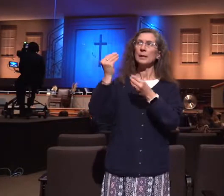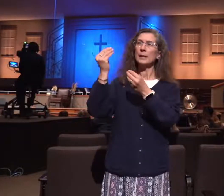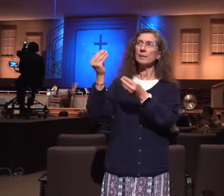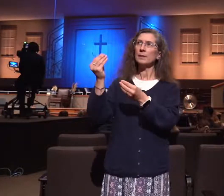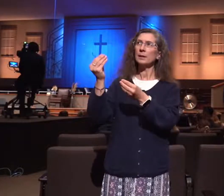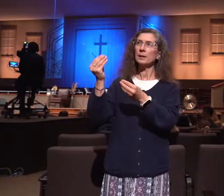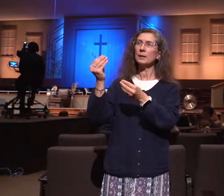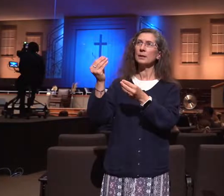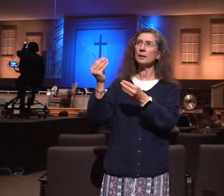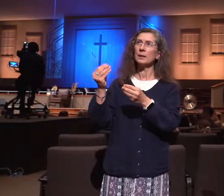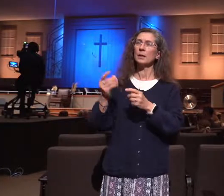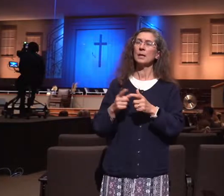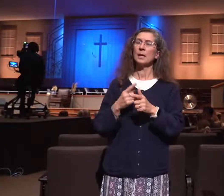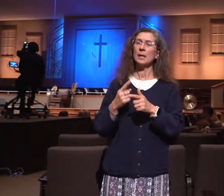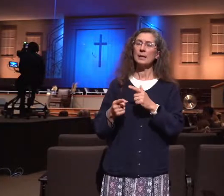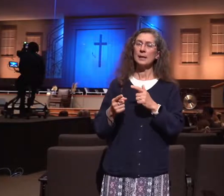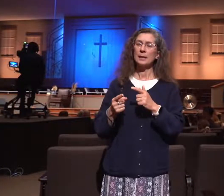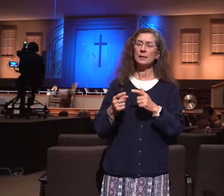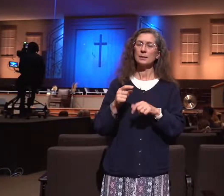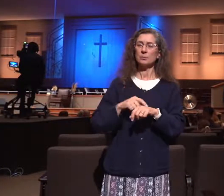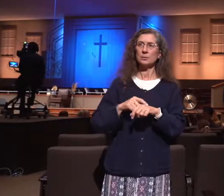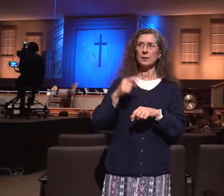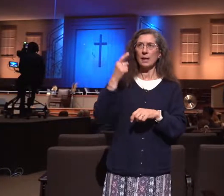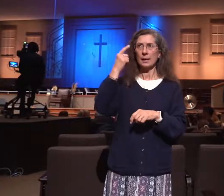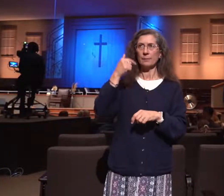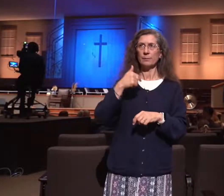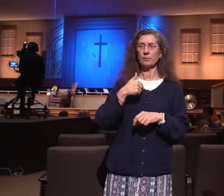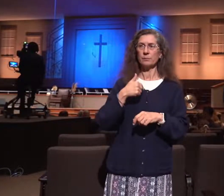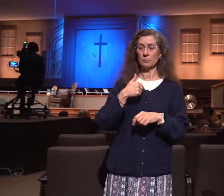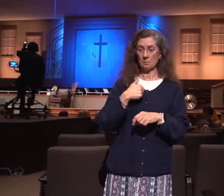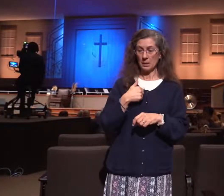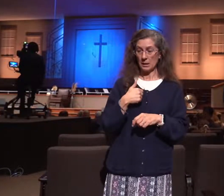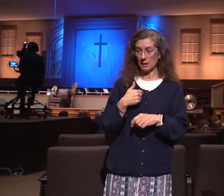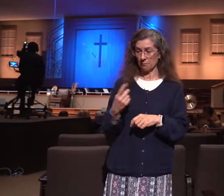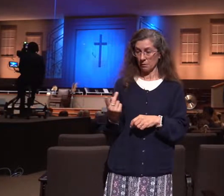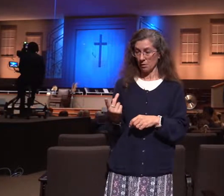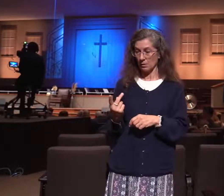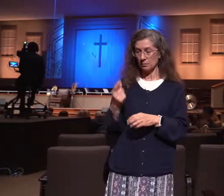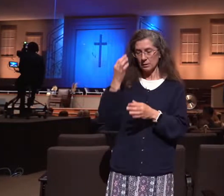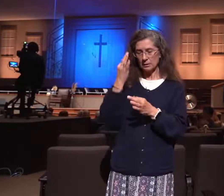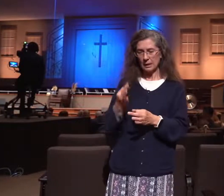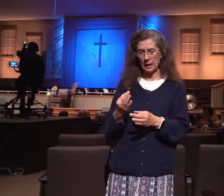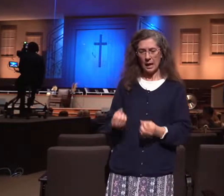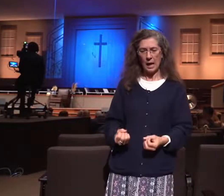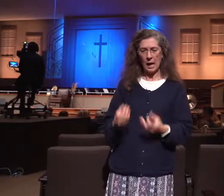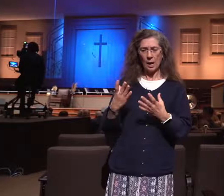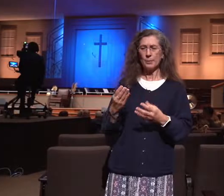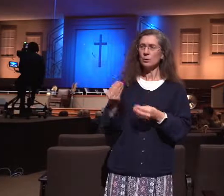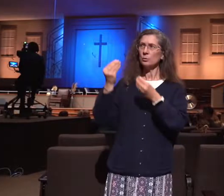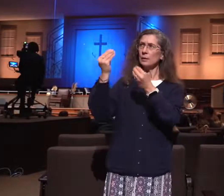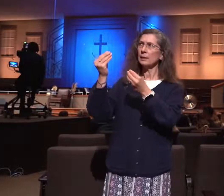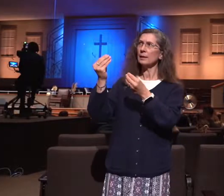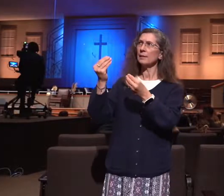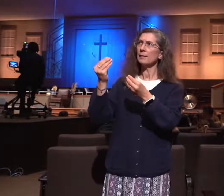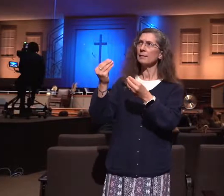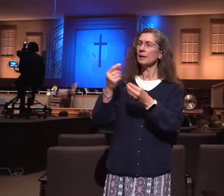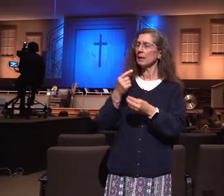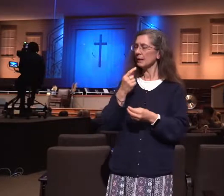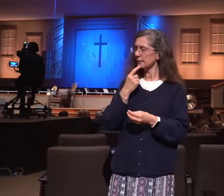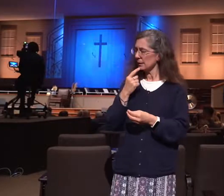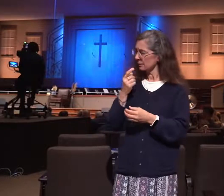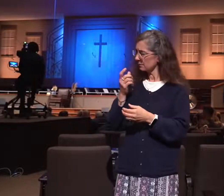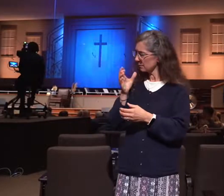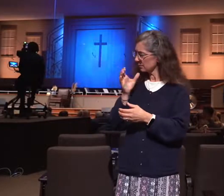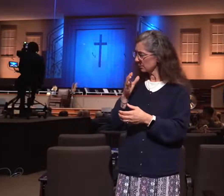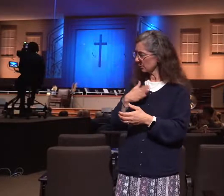It came time for us to make up our mind what we're going to give, okay? So I said, tell you what, Virginia,